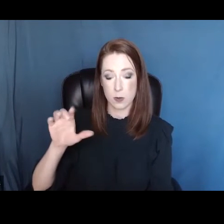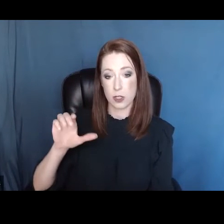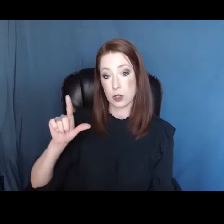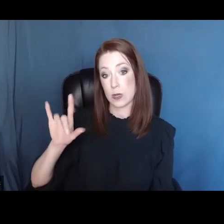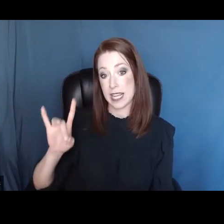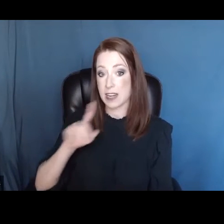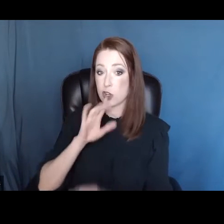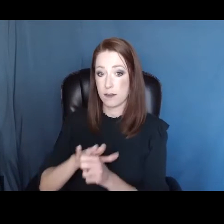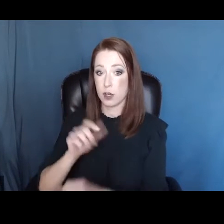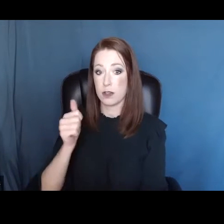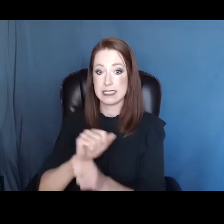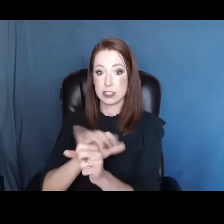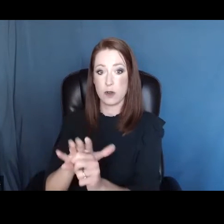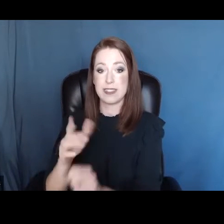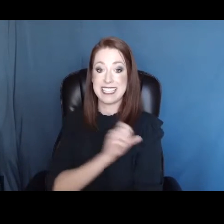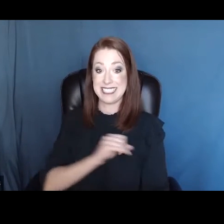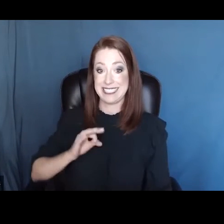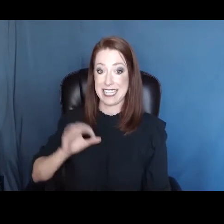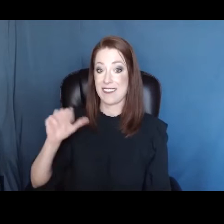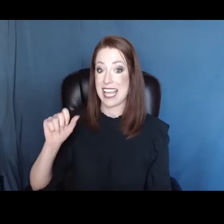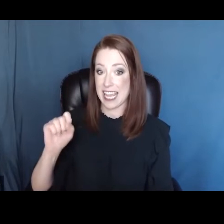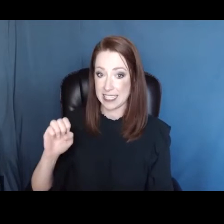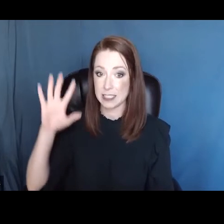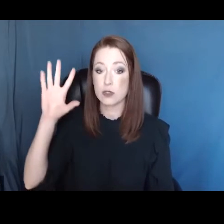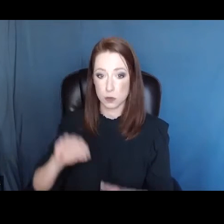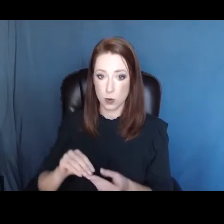655,128 confirmed COVID-19 staff cases, with a total of